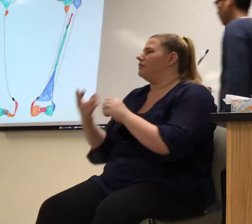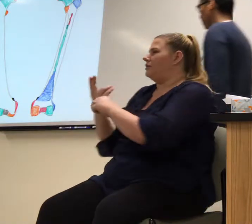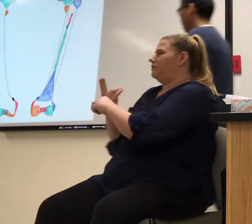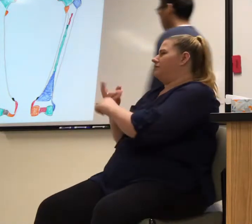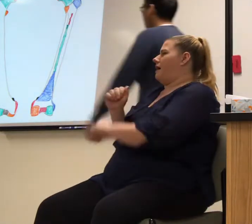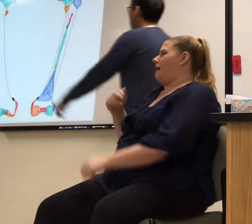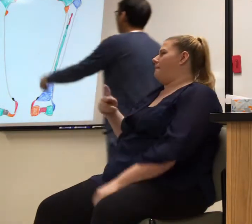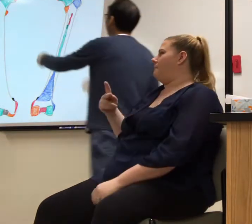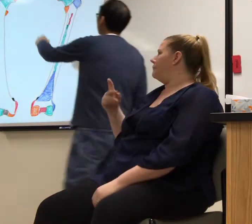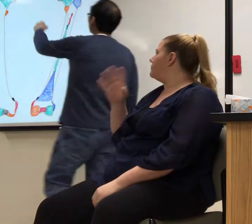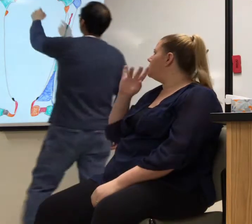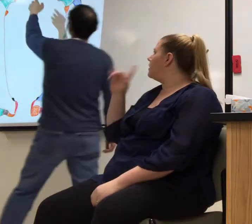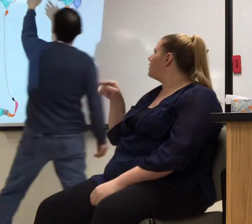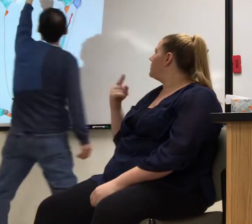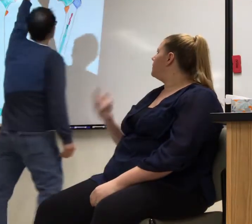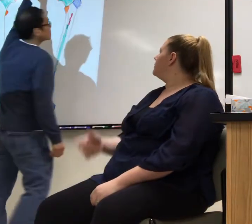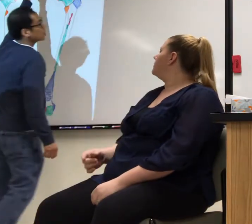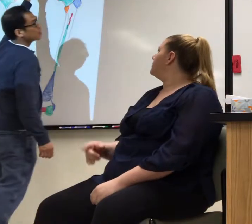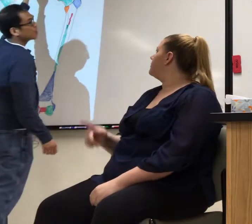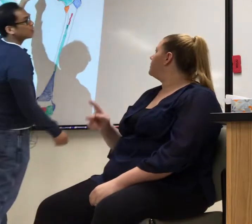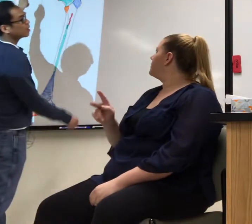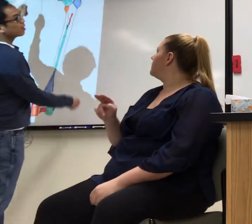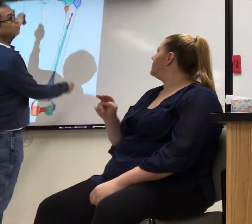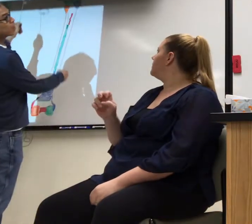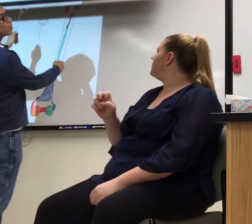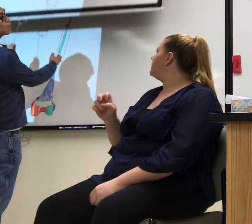Talk about the knee.